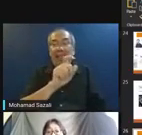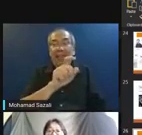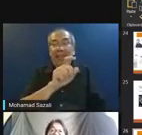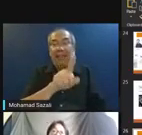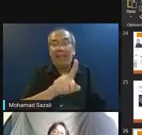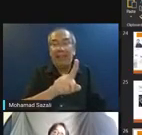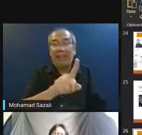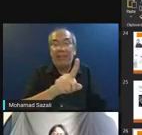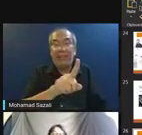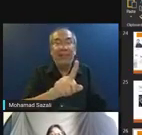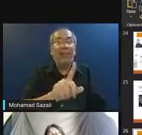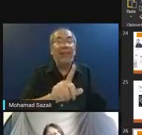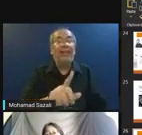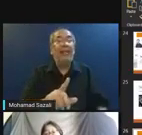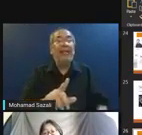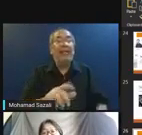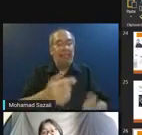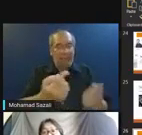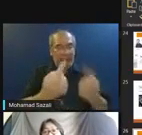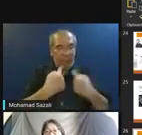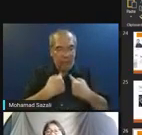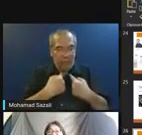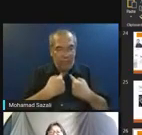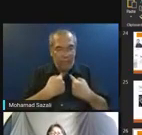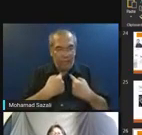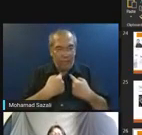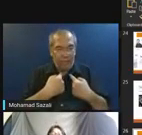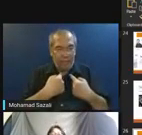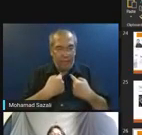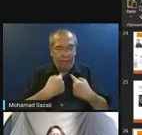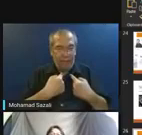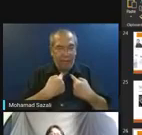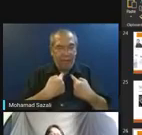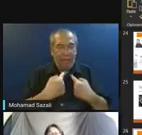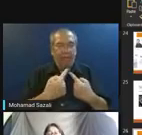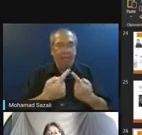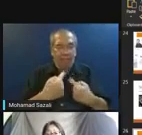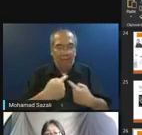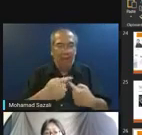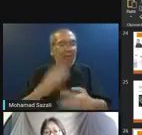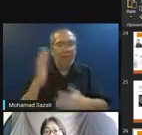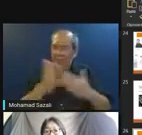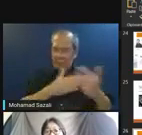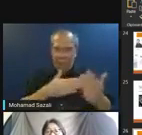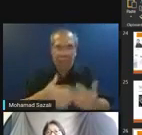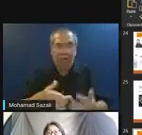So if the teacher is like asking questions, or try to respond.